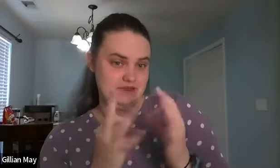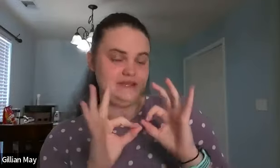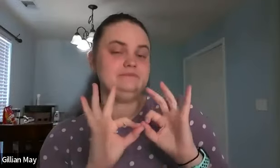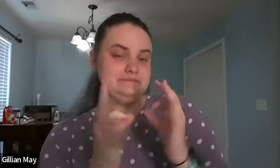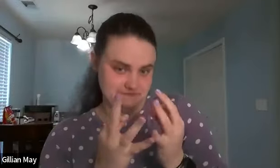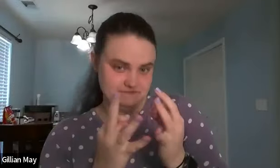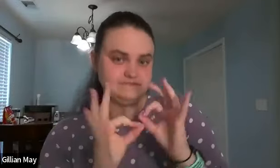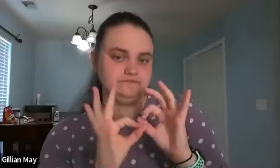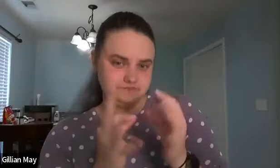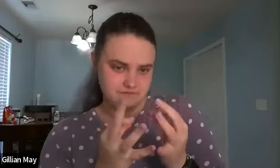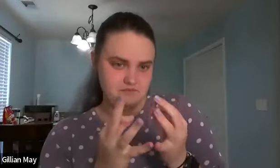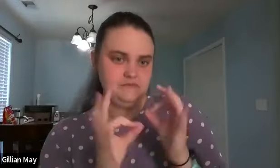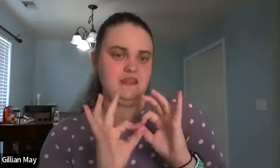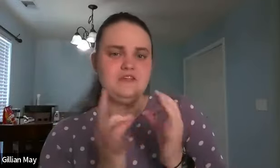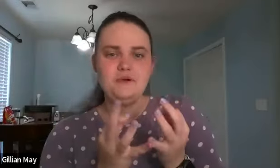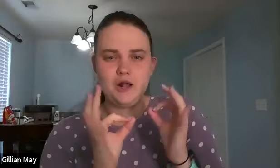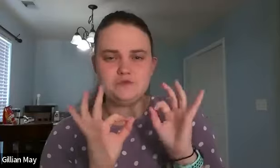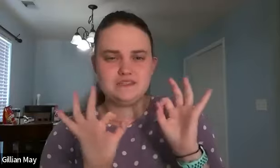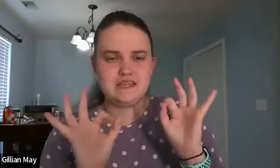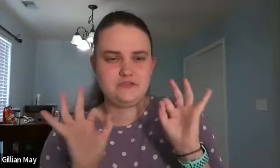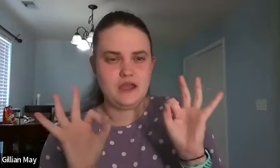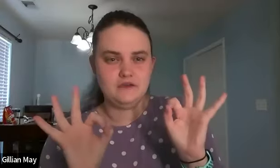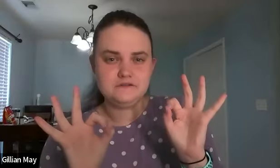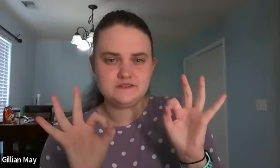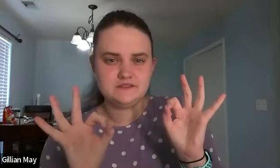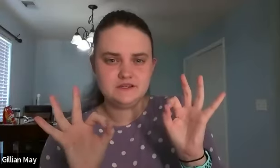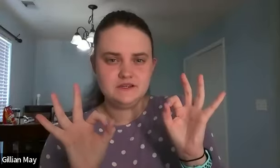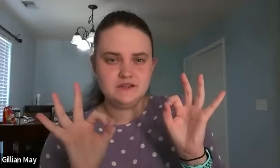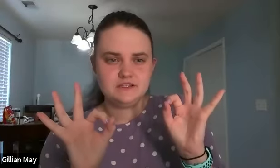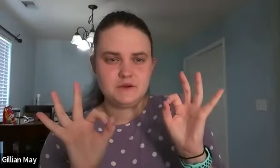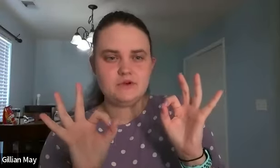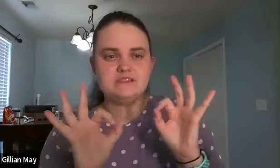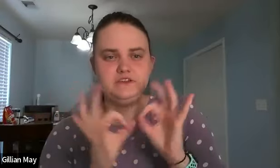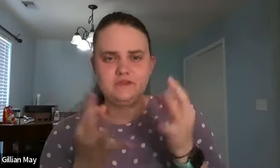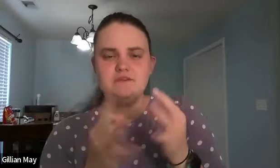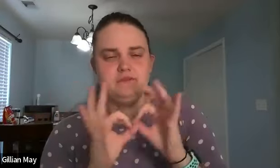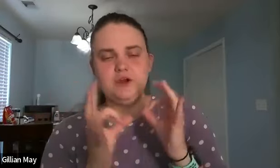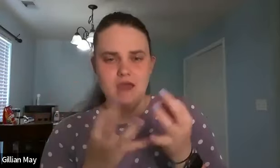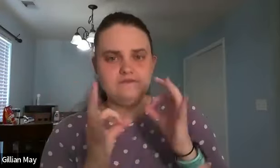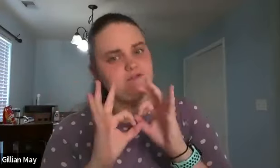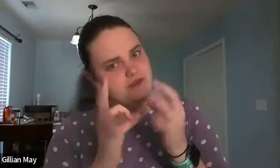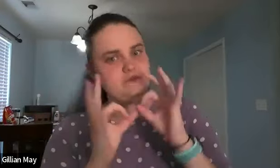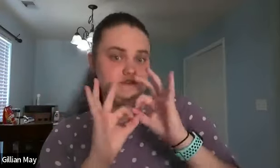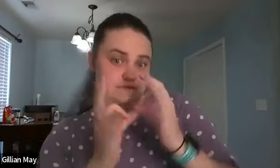family. I think what helps with this is that they're F's. So I'm always like, you think of, F is for family. So